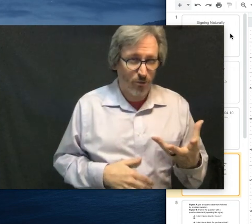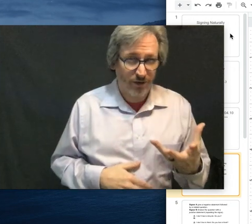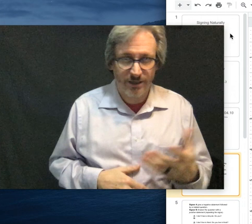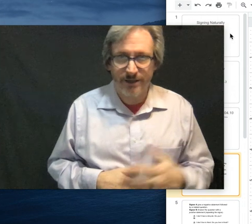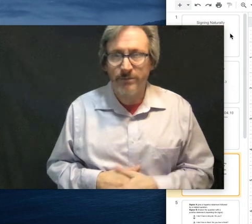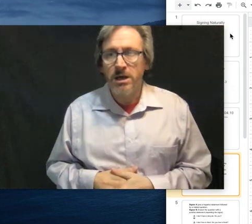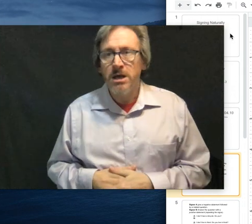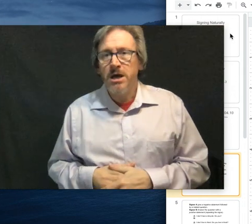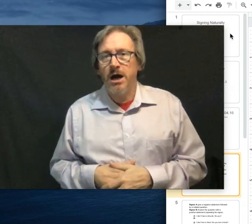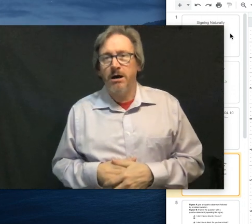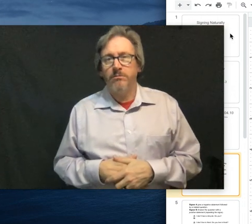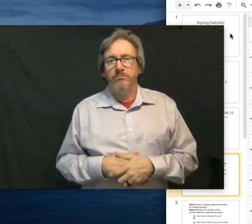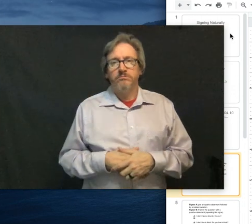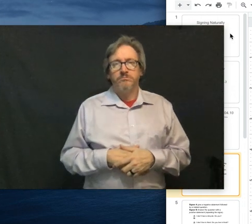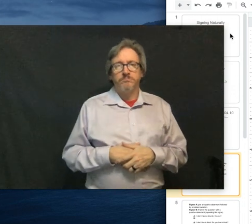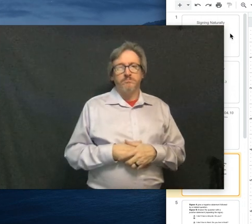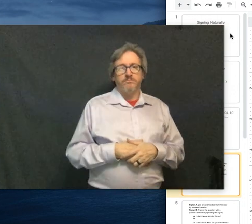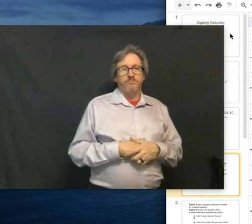head appropriately.